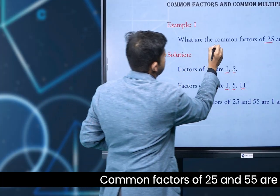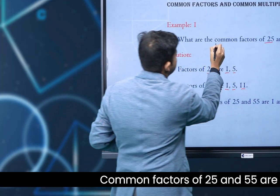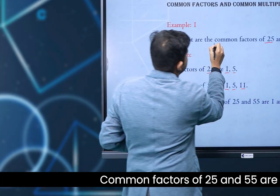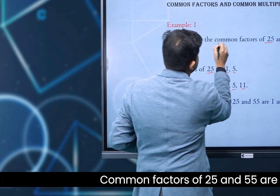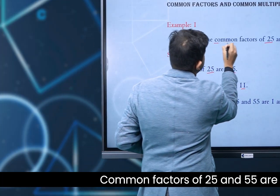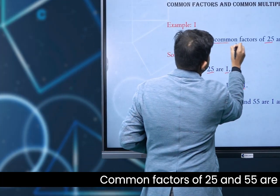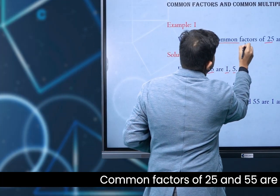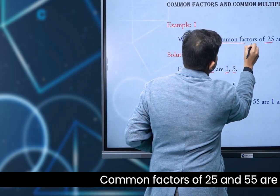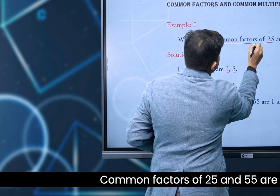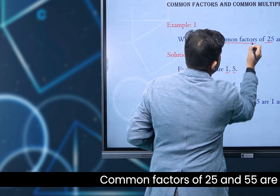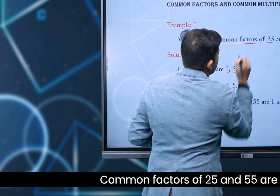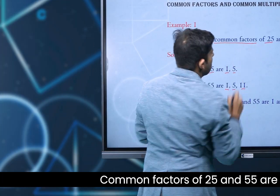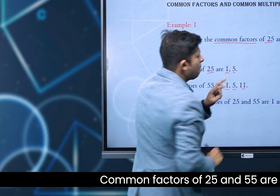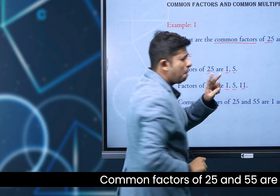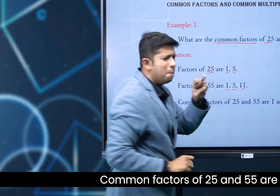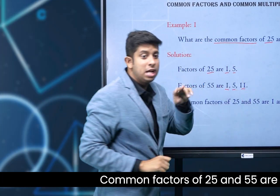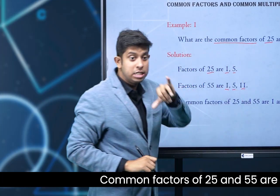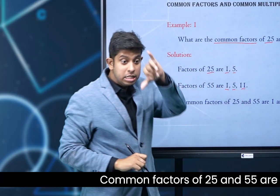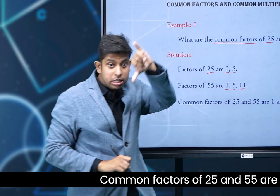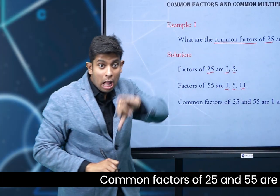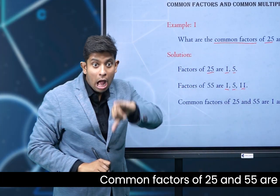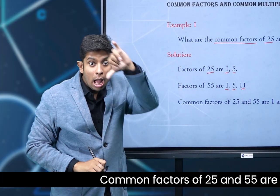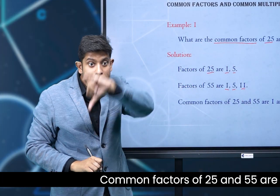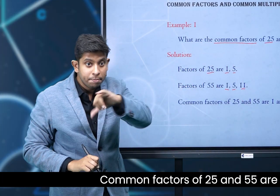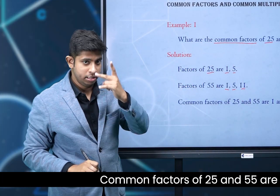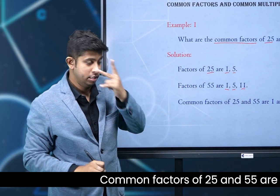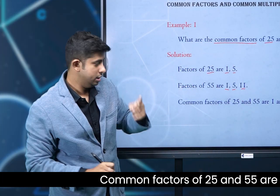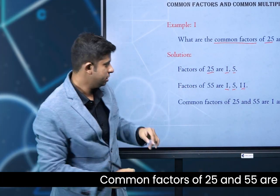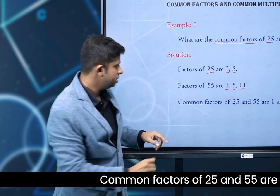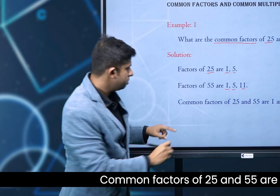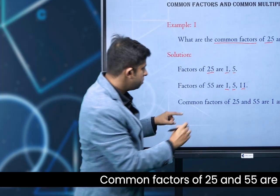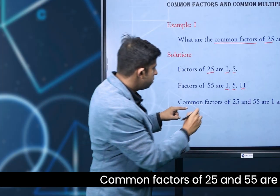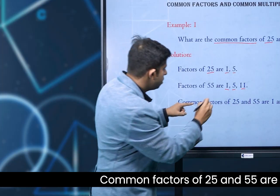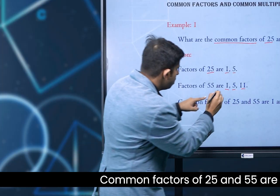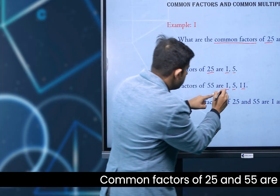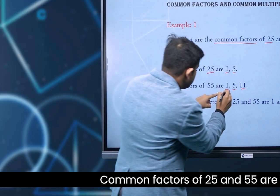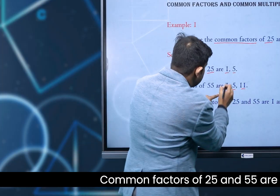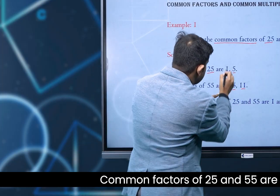Common factors of 25 and 55 are 1 and 5.